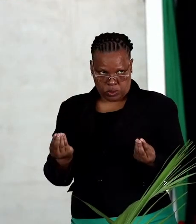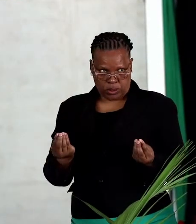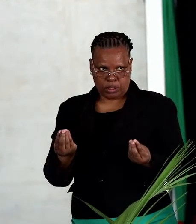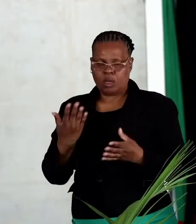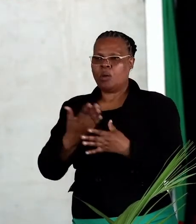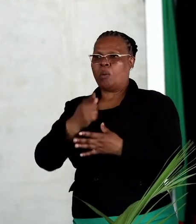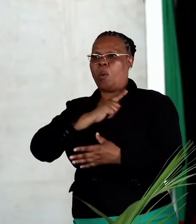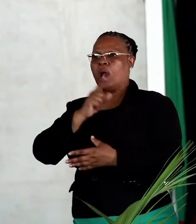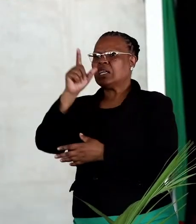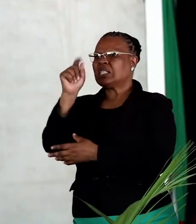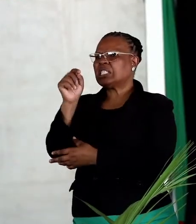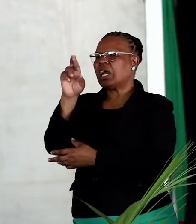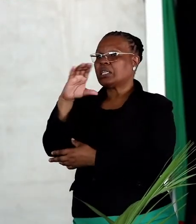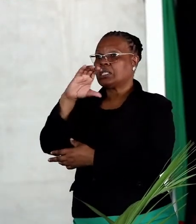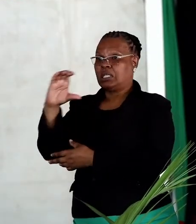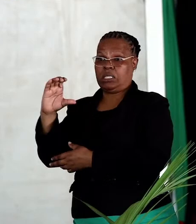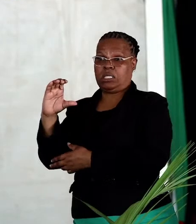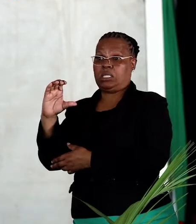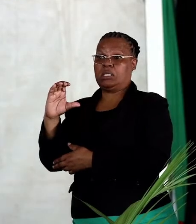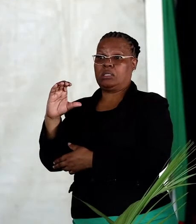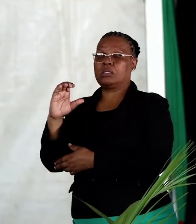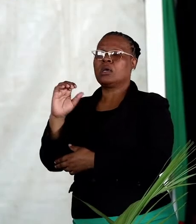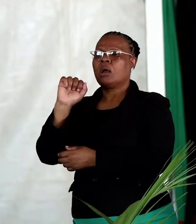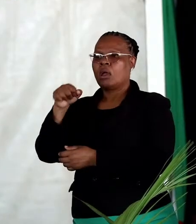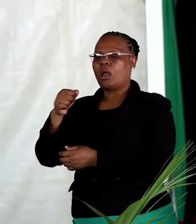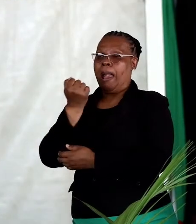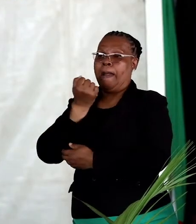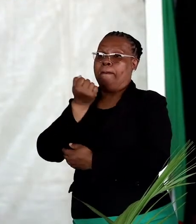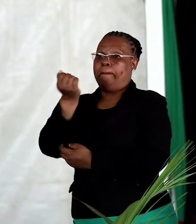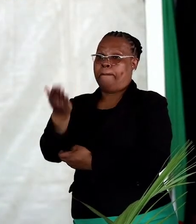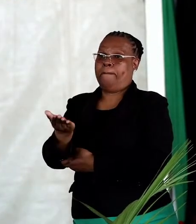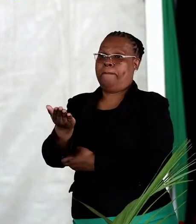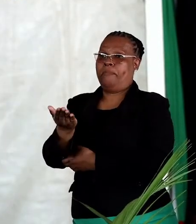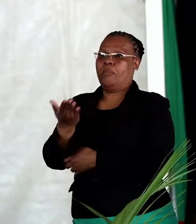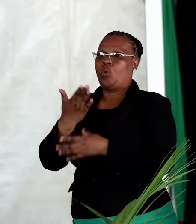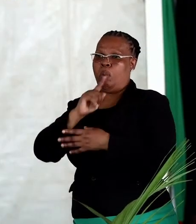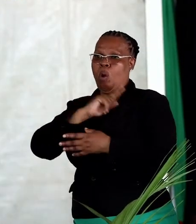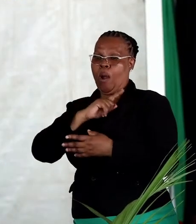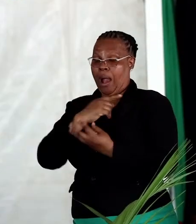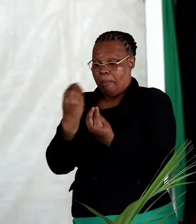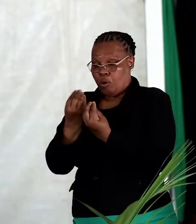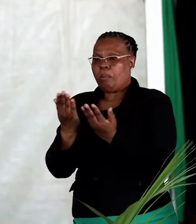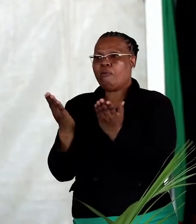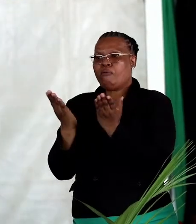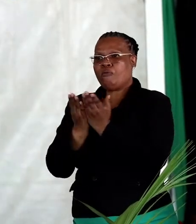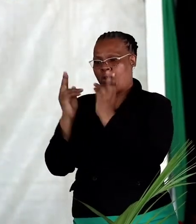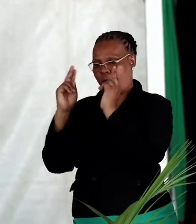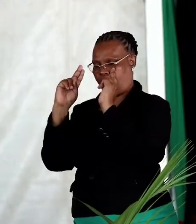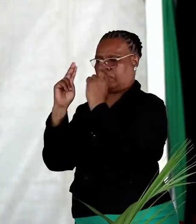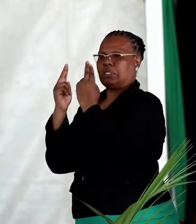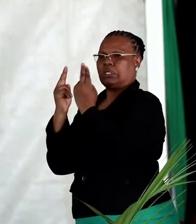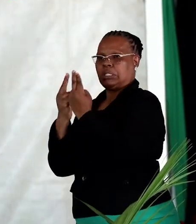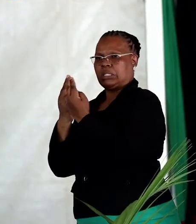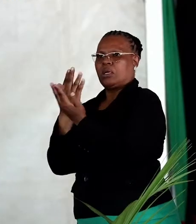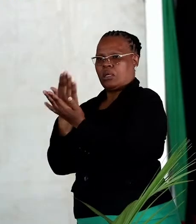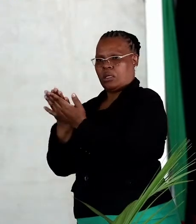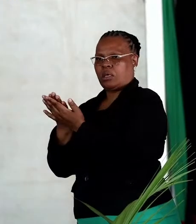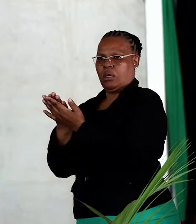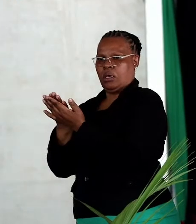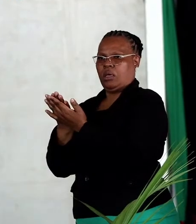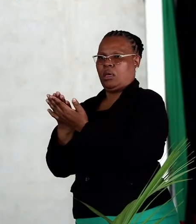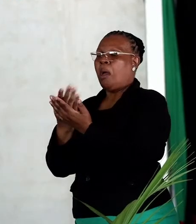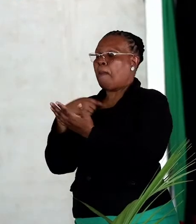application. Bakwazi into yokokubana bafundiselwe abantwana noba ibasari ayibhatali 100% ibe ibhatala